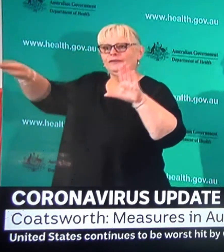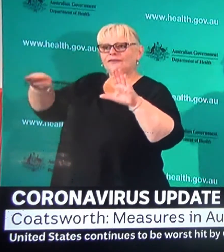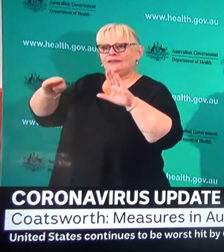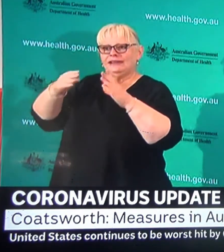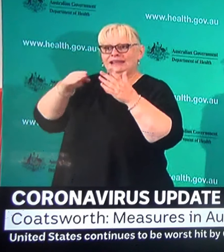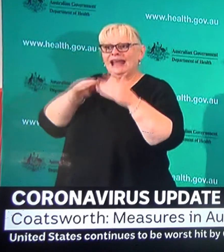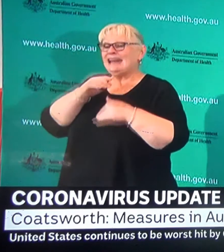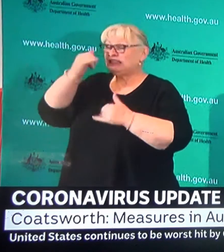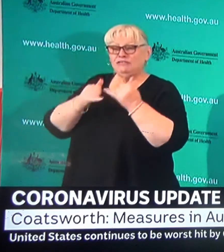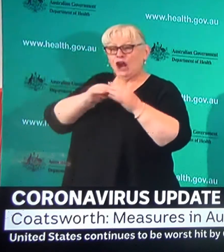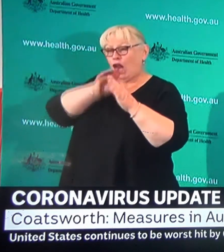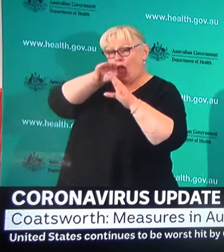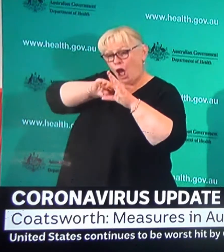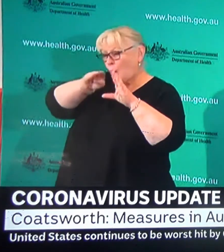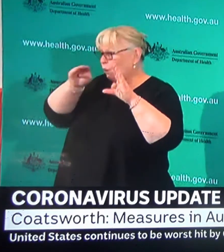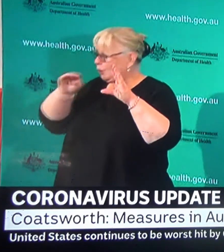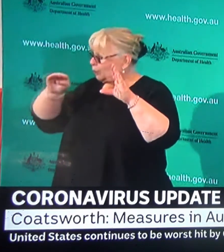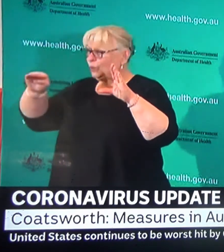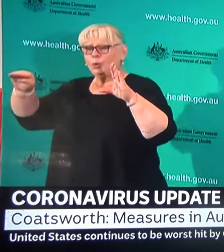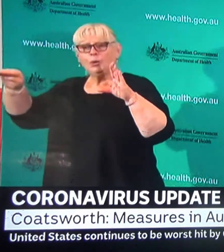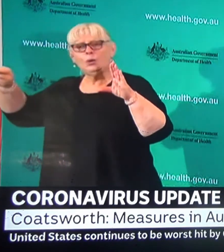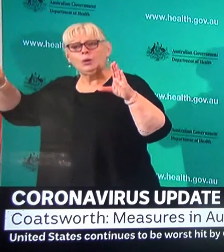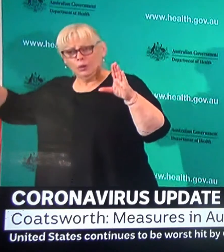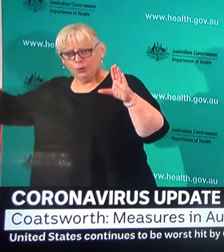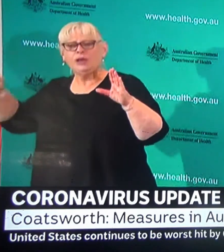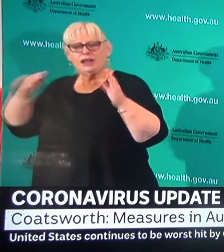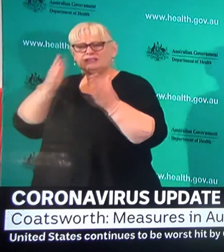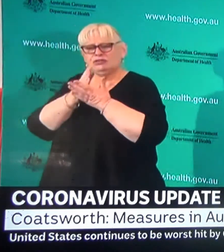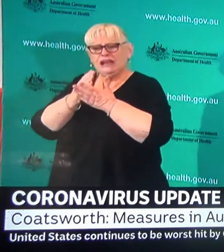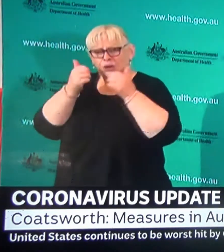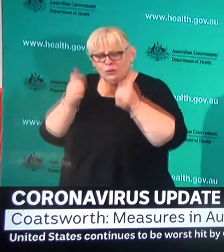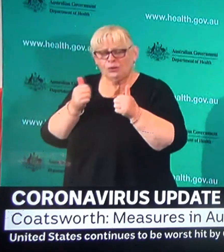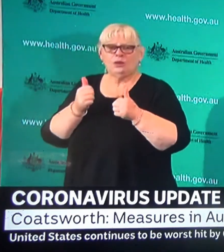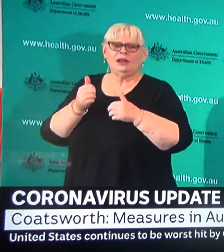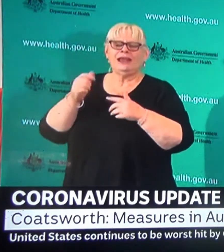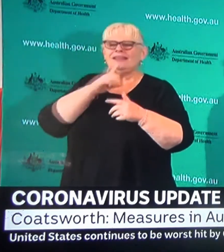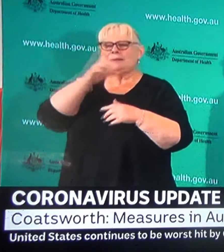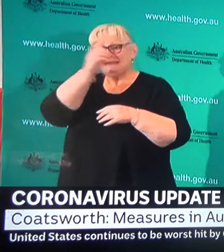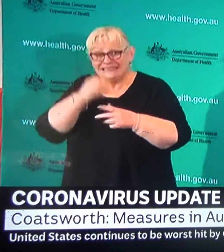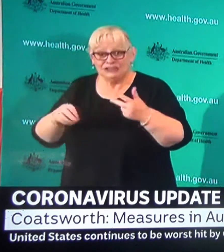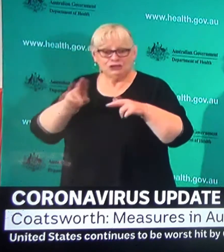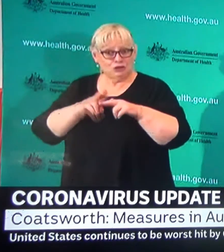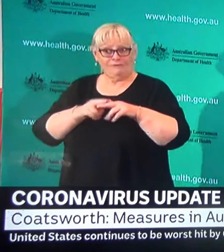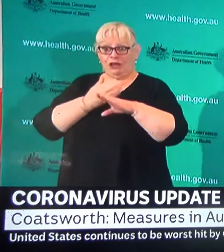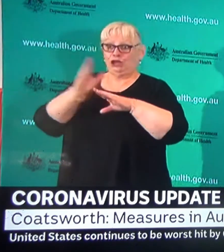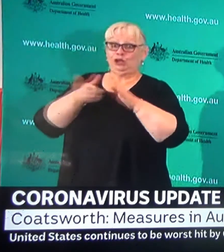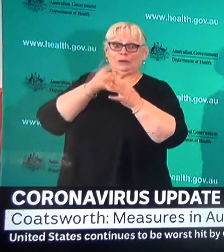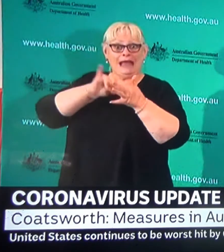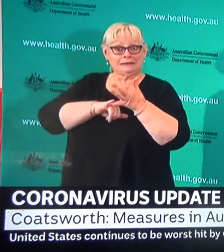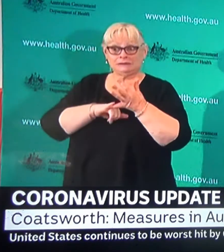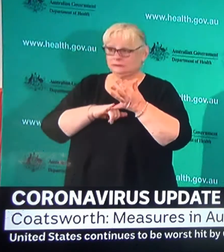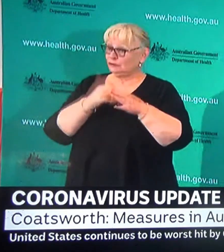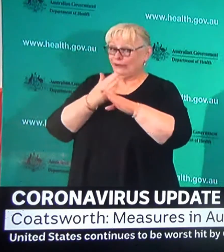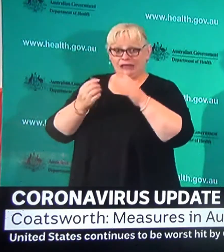to be very low, and the percentage number of cases, the new cases as a percentage of the total, continues to be very